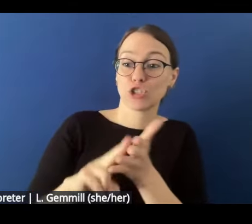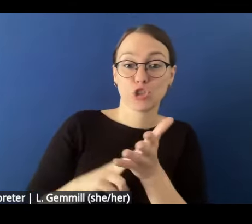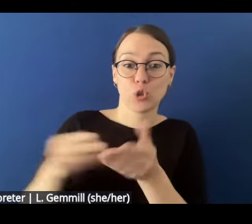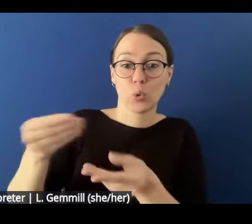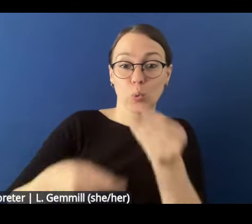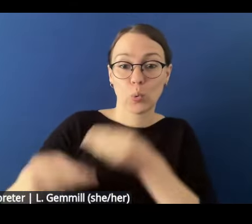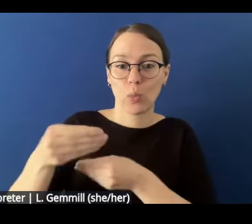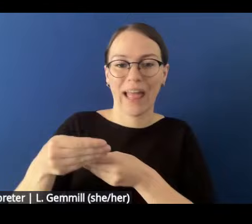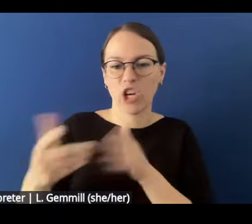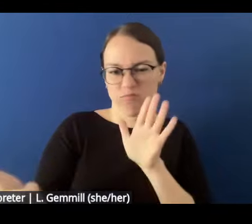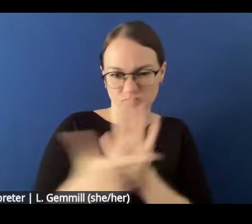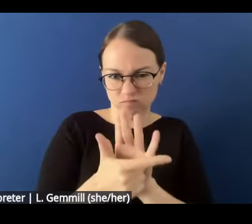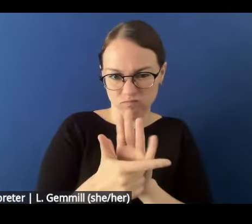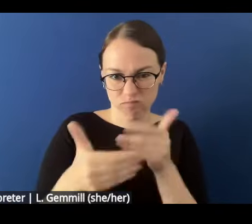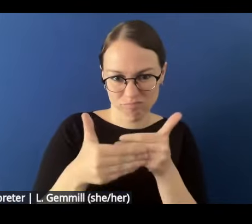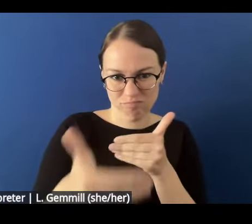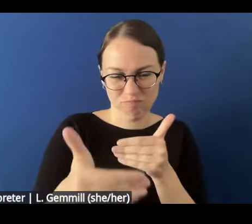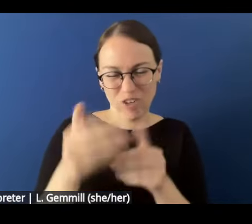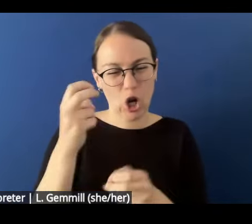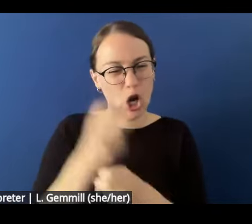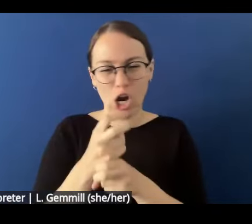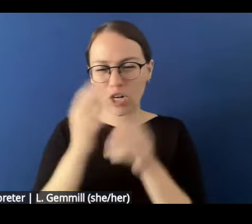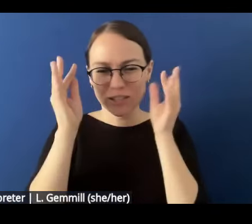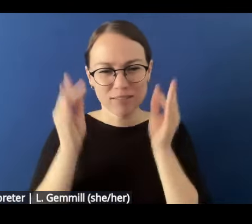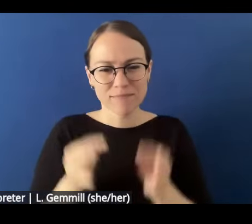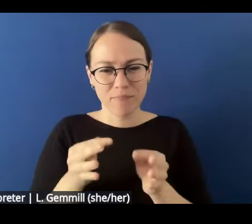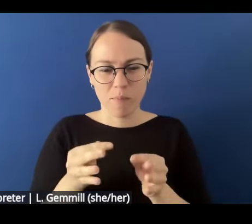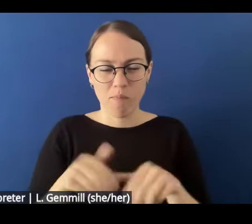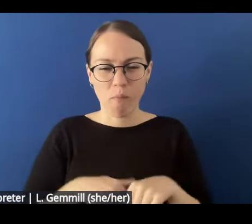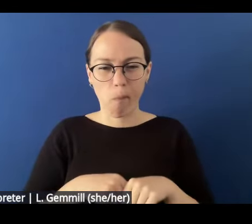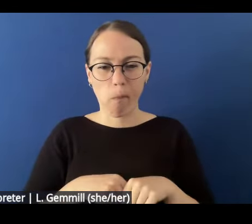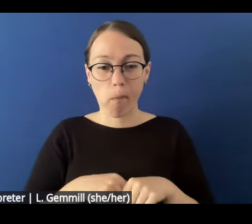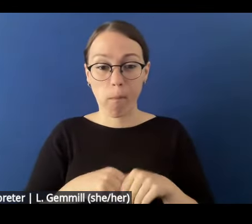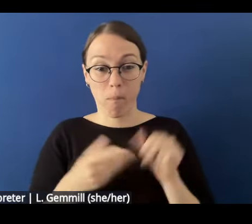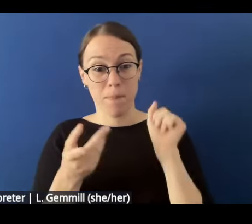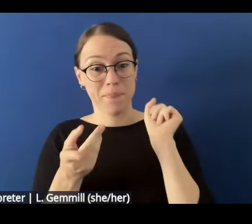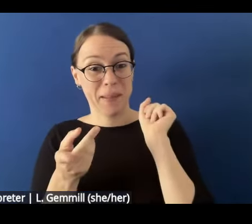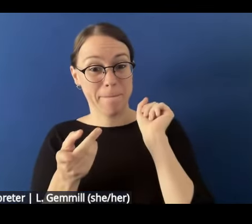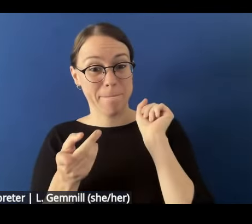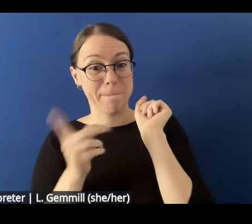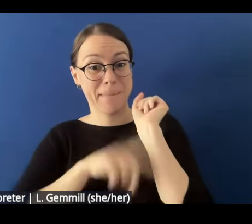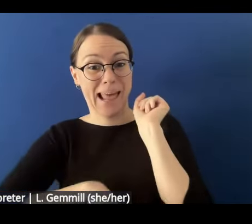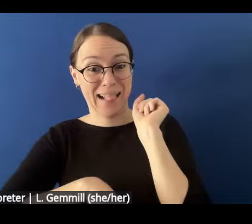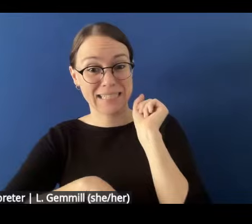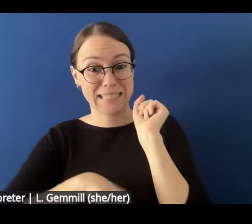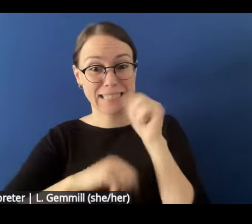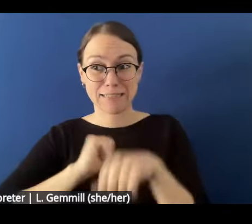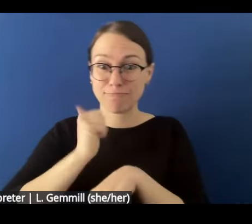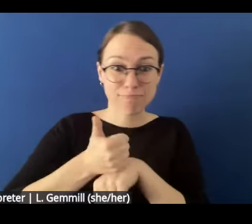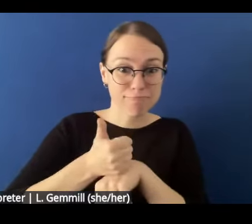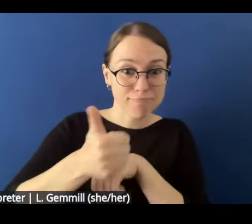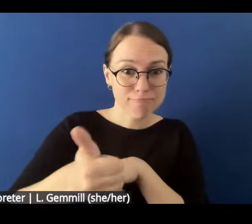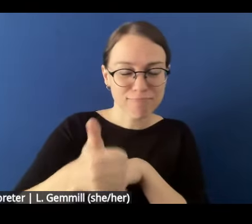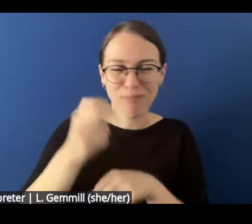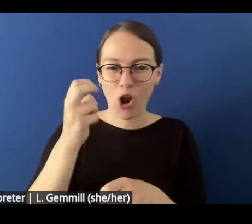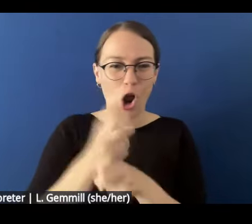So that is a penalty which would be very difficult to